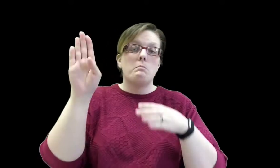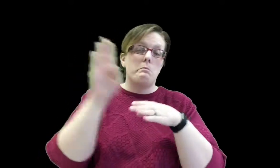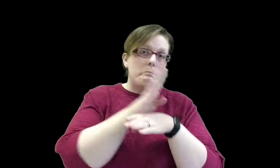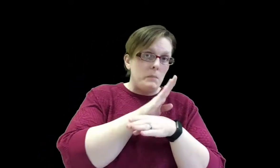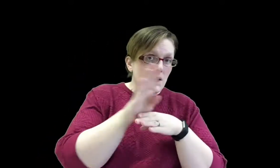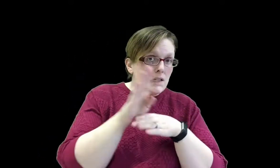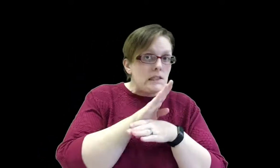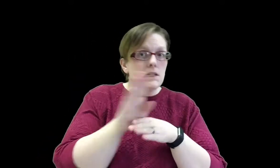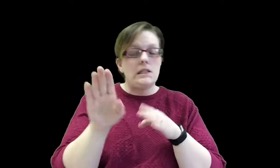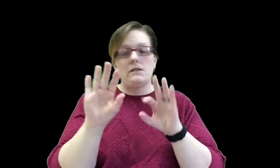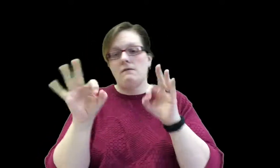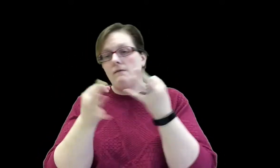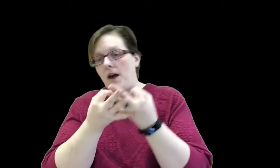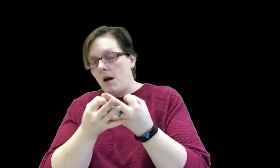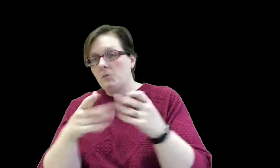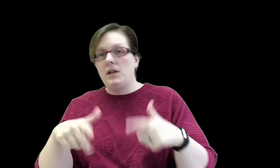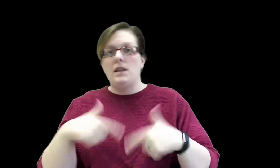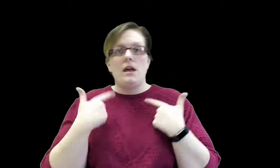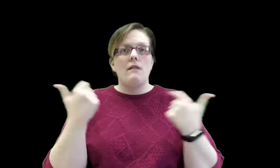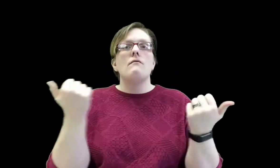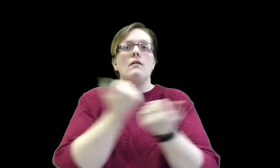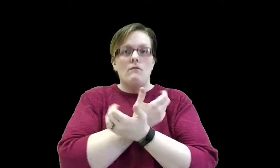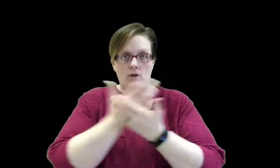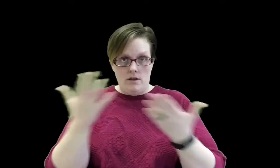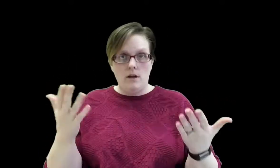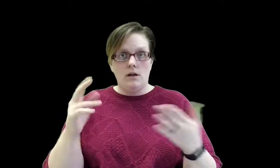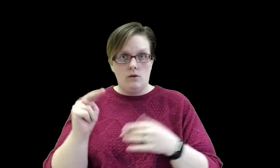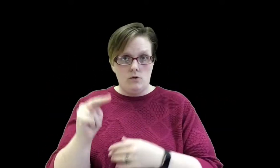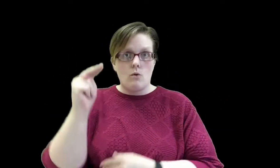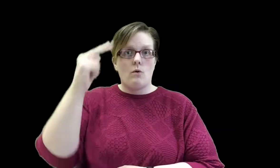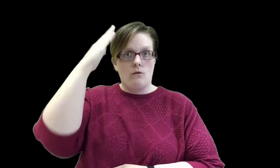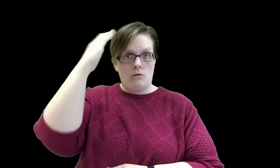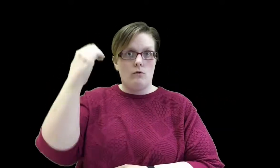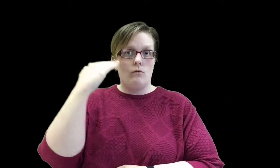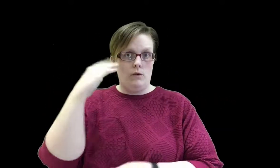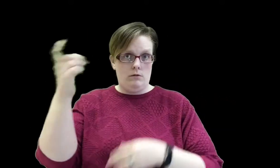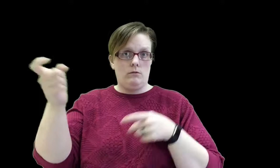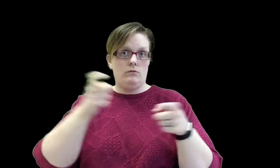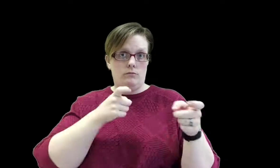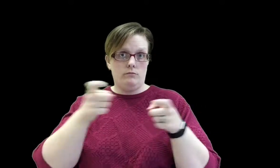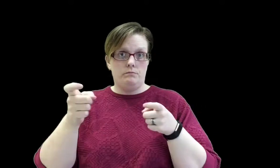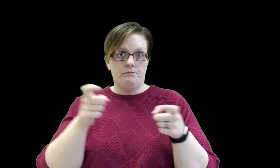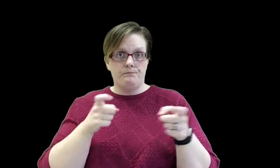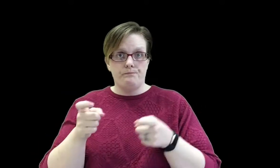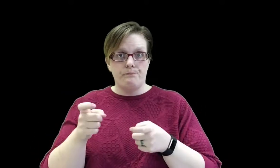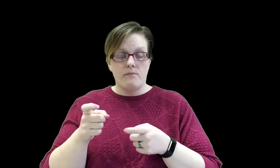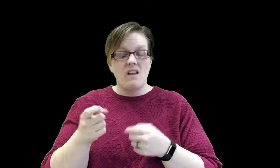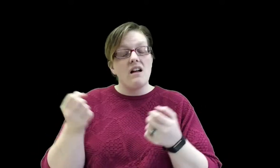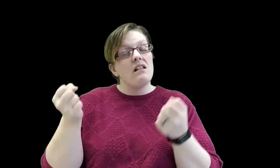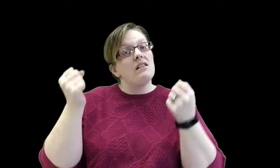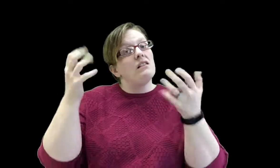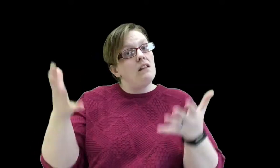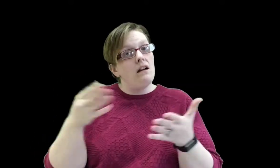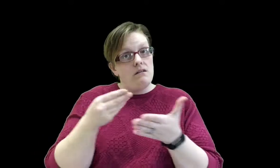Everything they decide how it happens, whether it's businesses, families, farming, the government controls